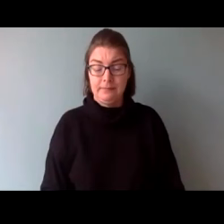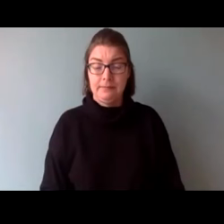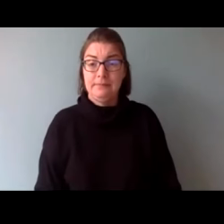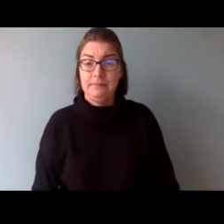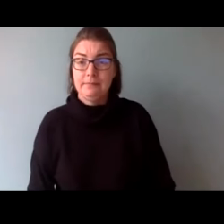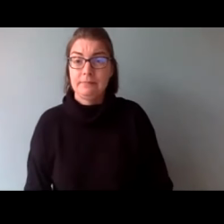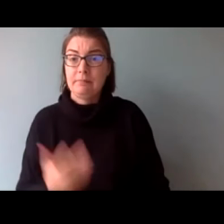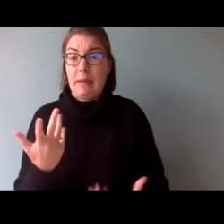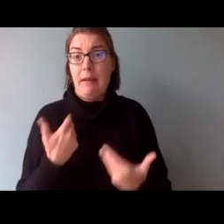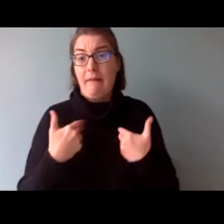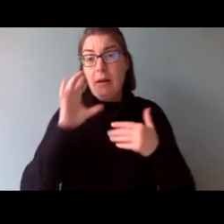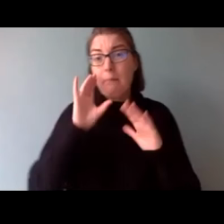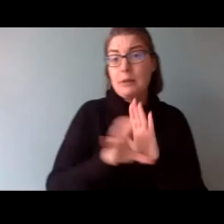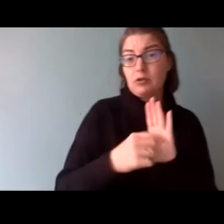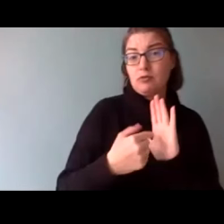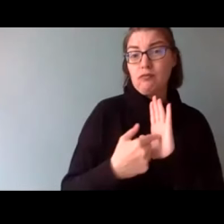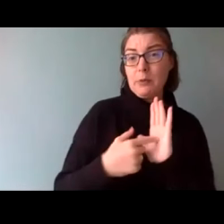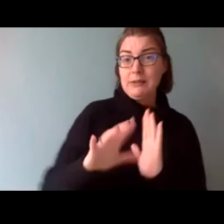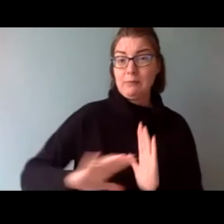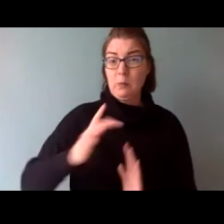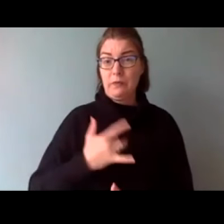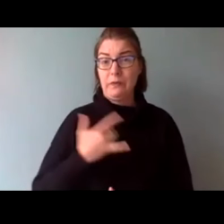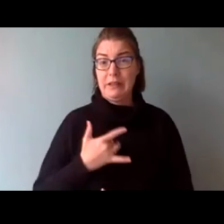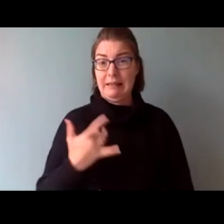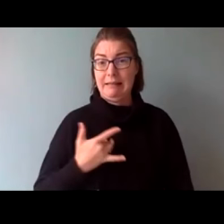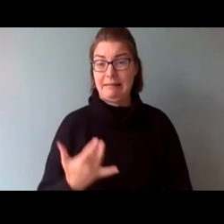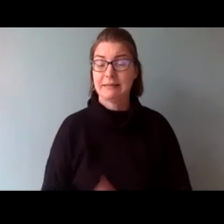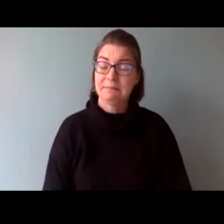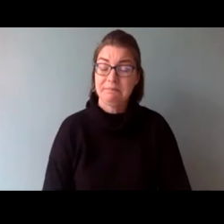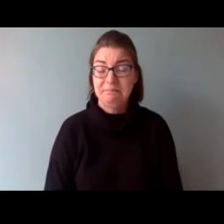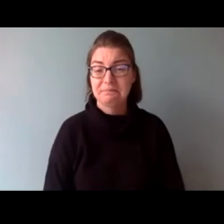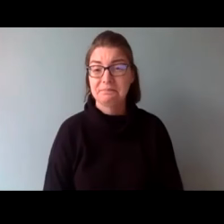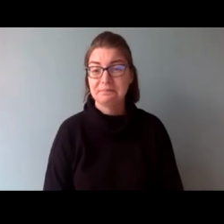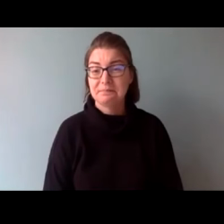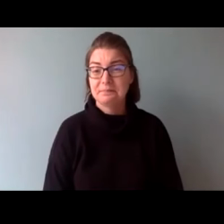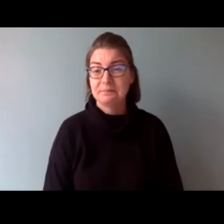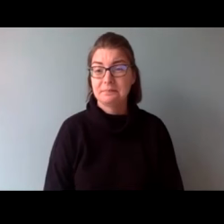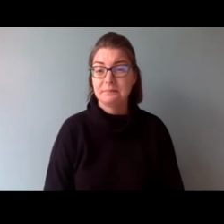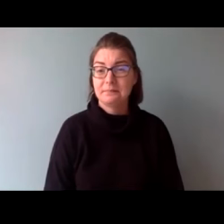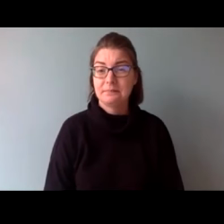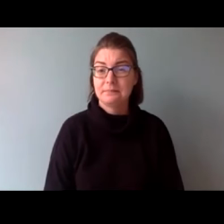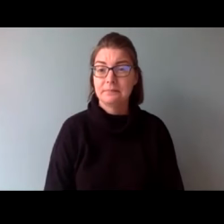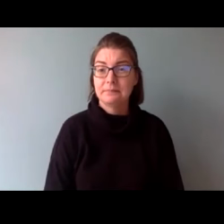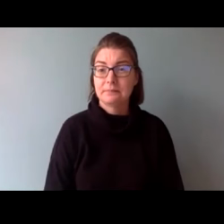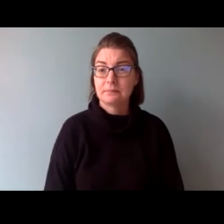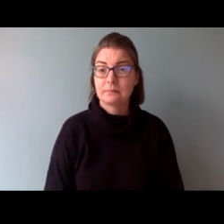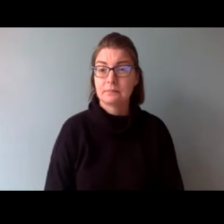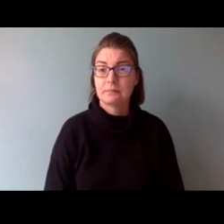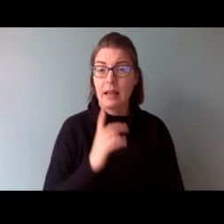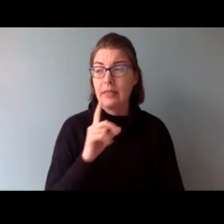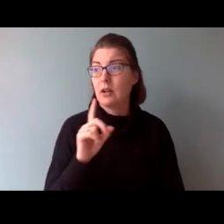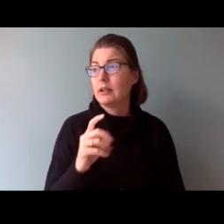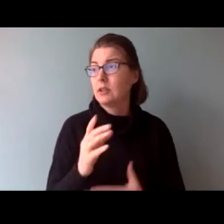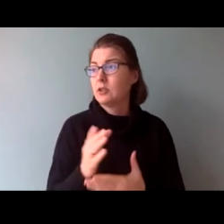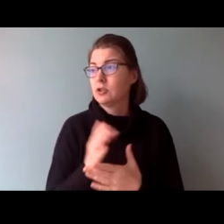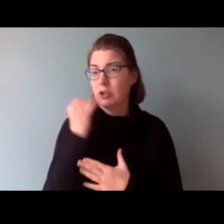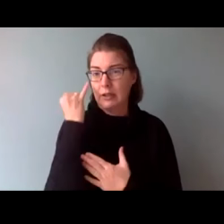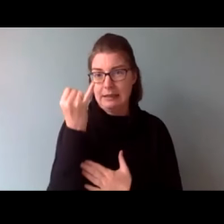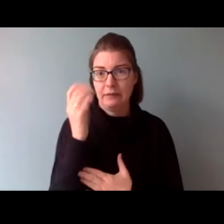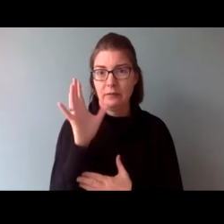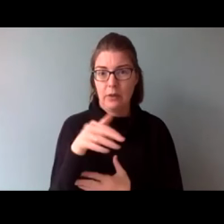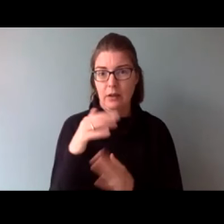really represents the feeling that has been most difficult going remote. And then you're just going to click the share idea on